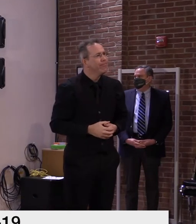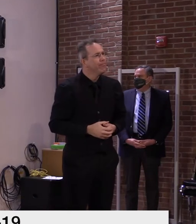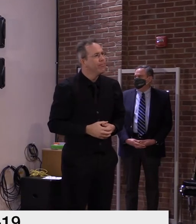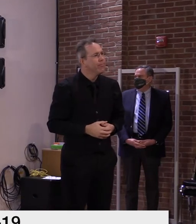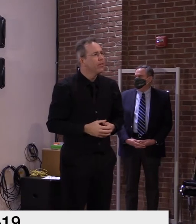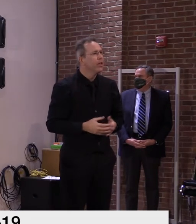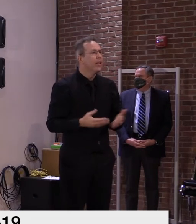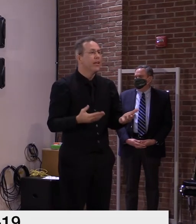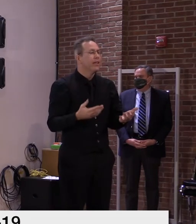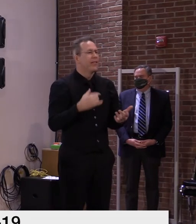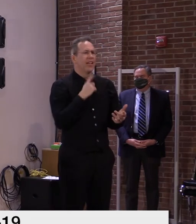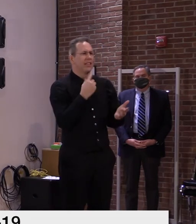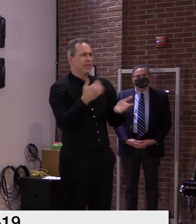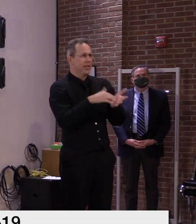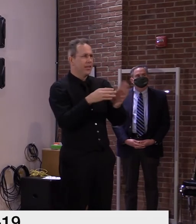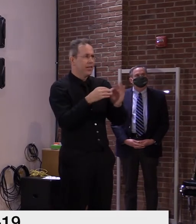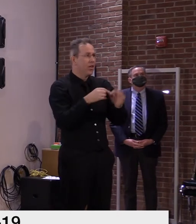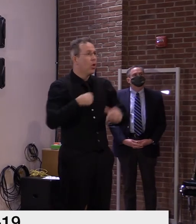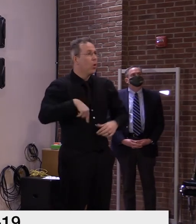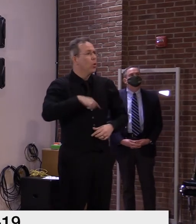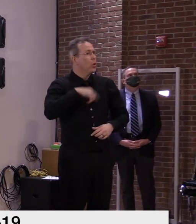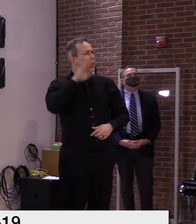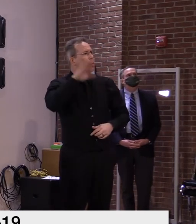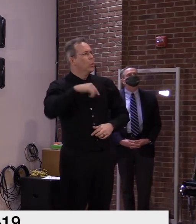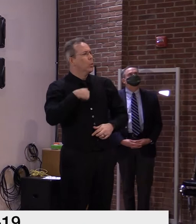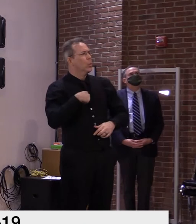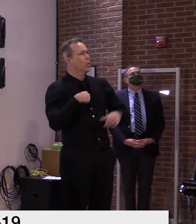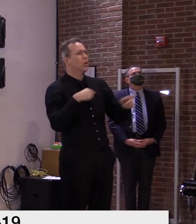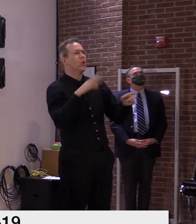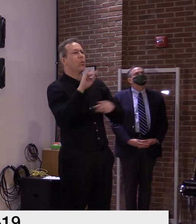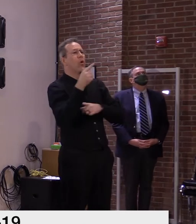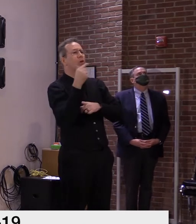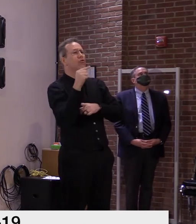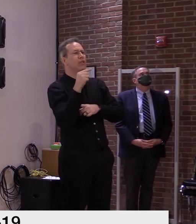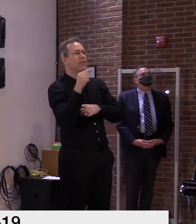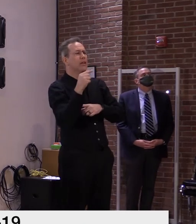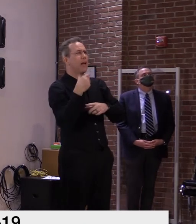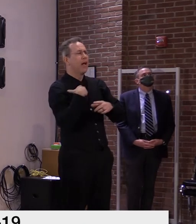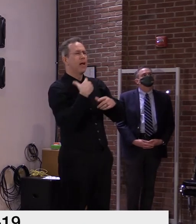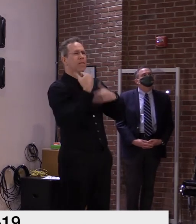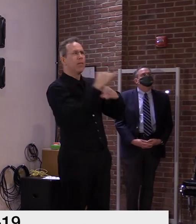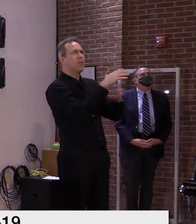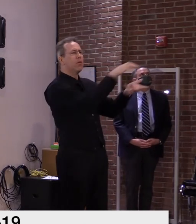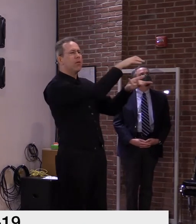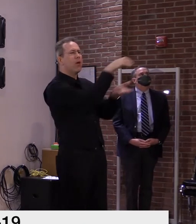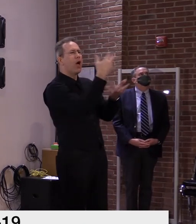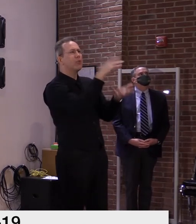knew that Walgreens had an allotment that was coming in on